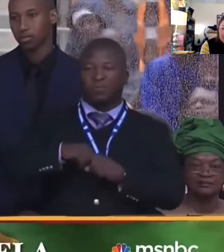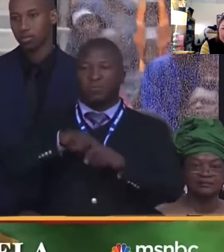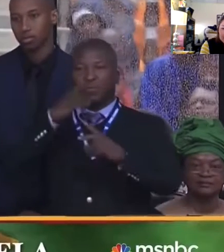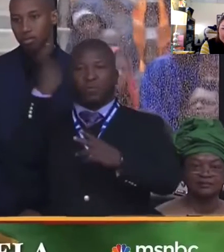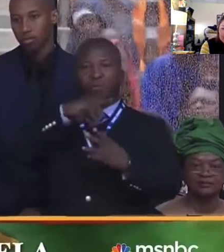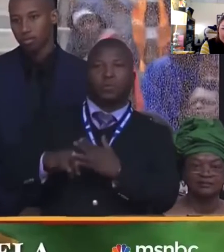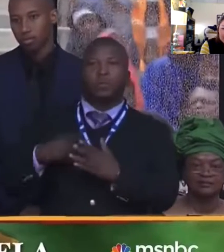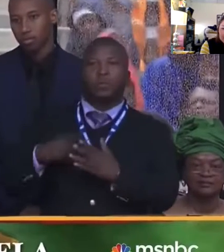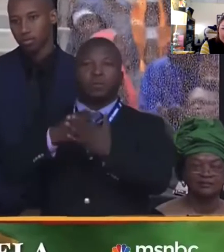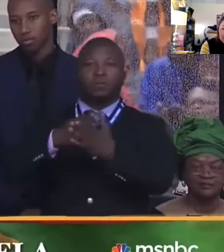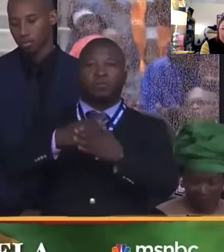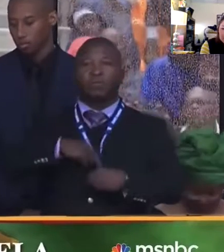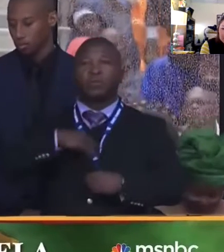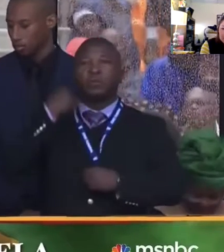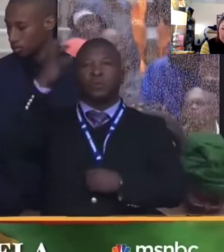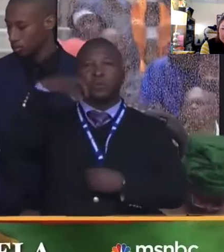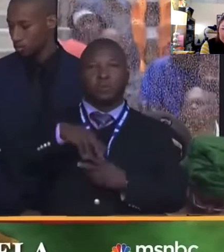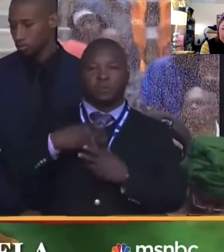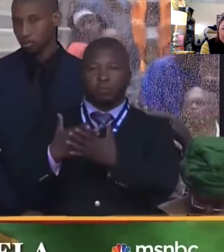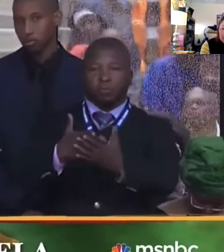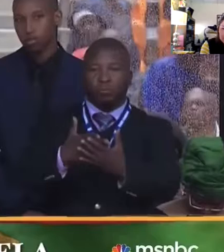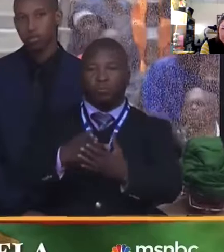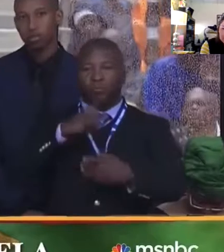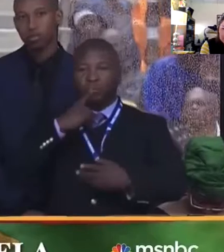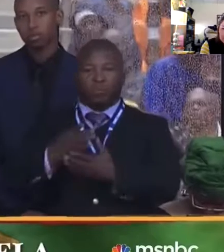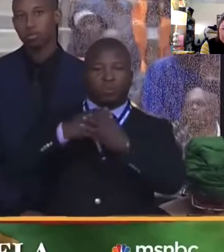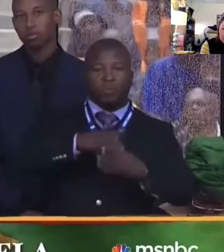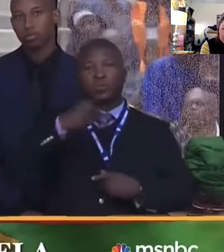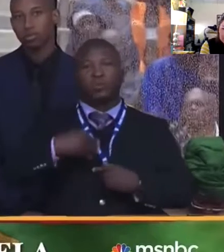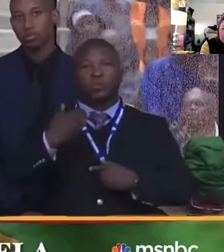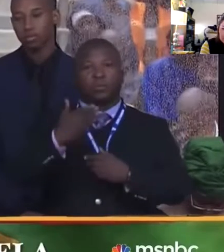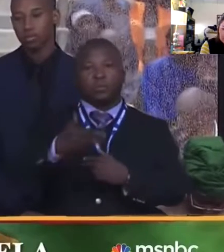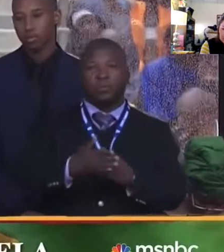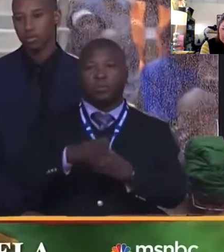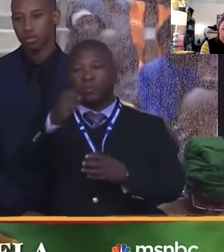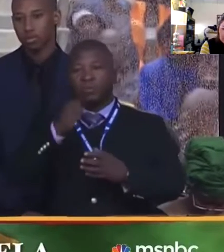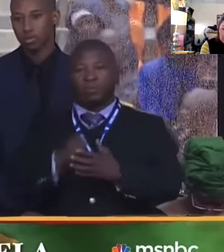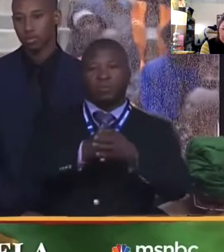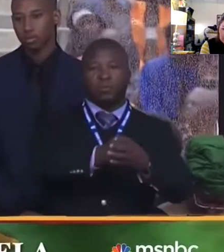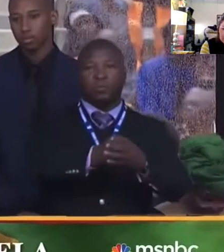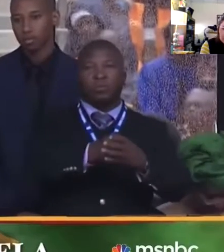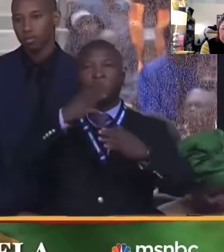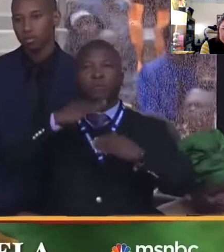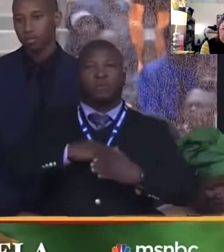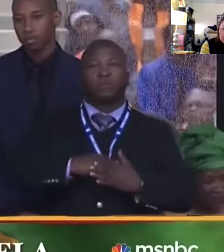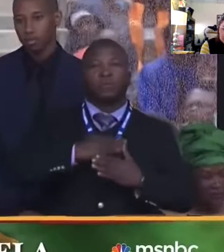Inside, joining in this week's cigarette, inside to prove, and on, to